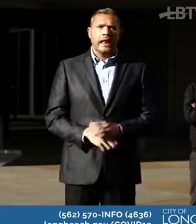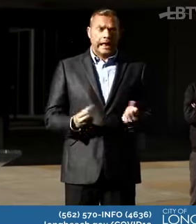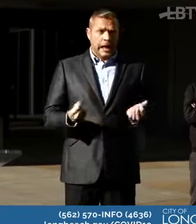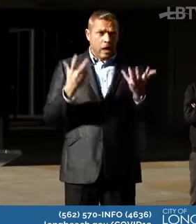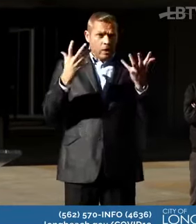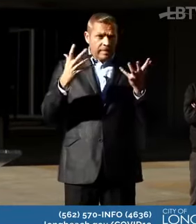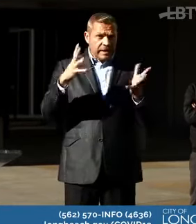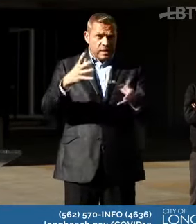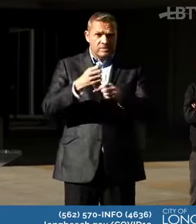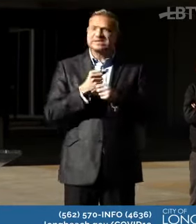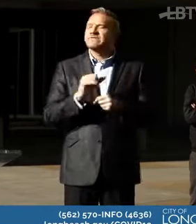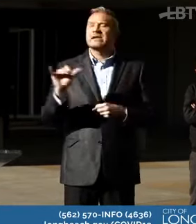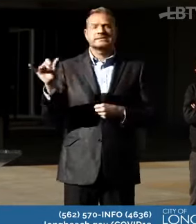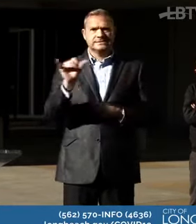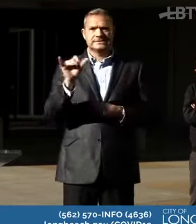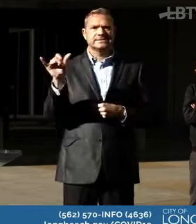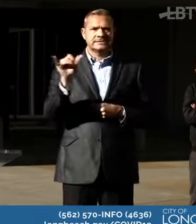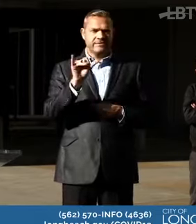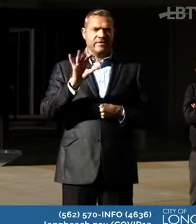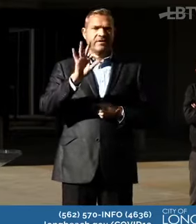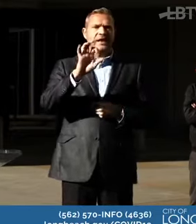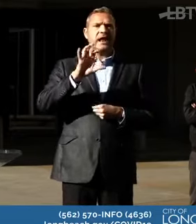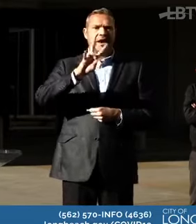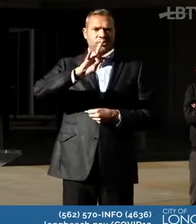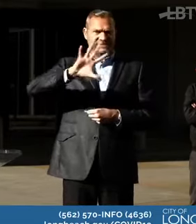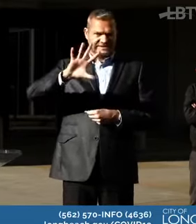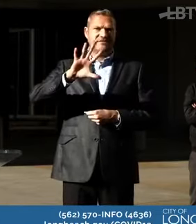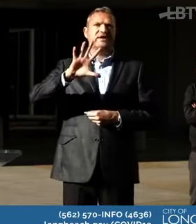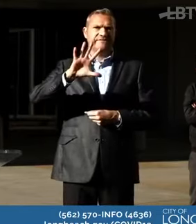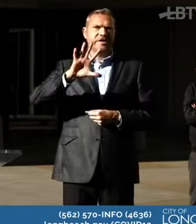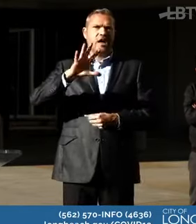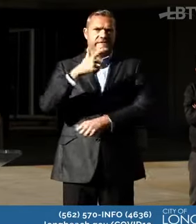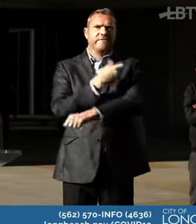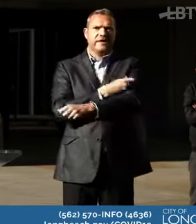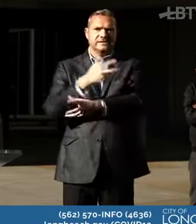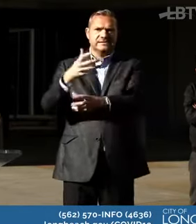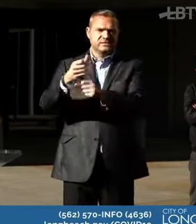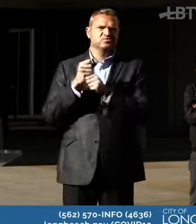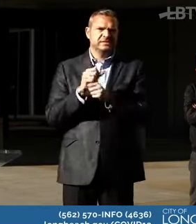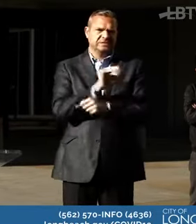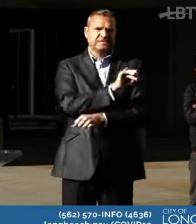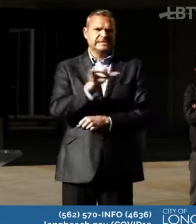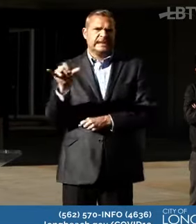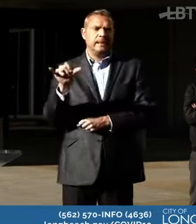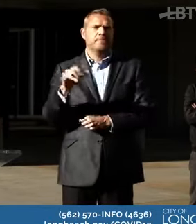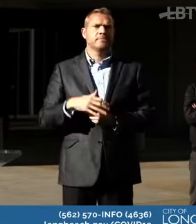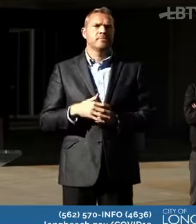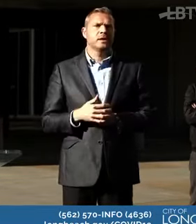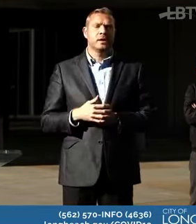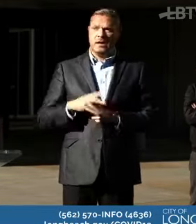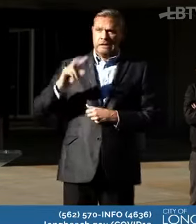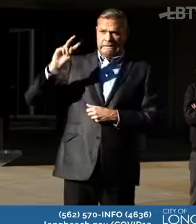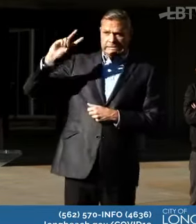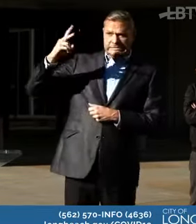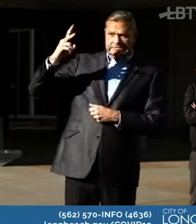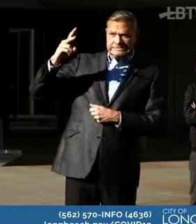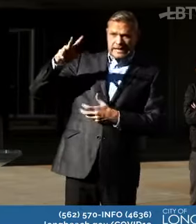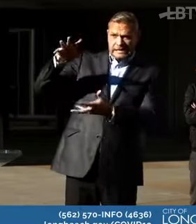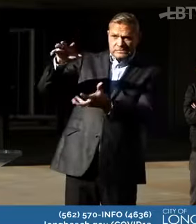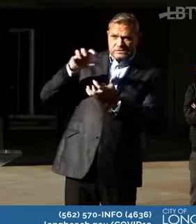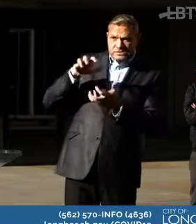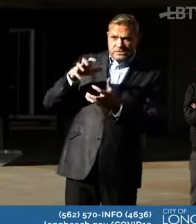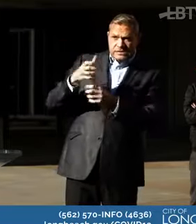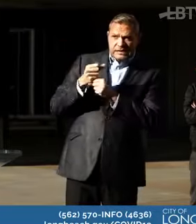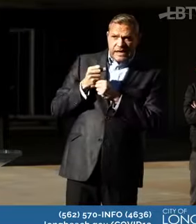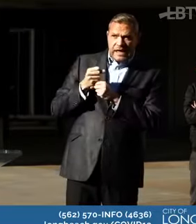and Carolyn, we also received 975 vaccines. When is the second delivery expected, and how many doses